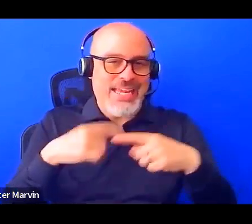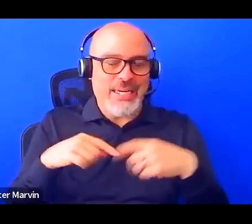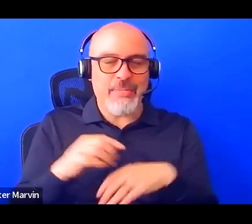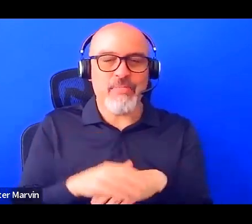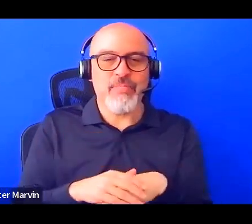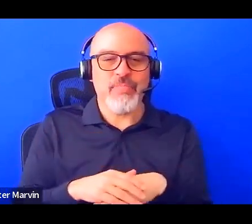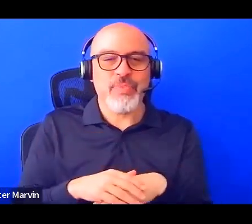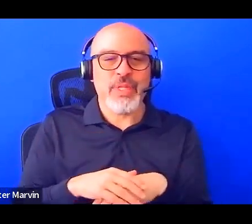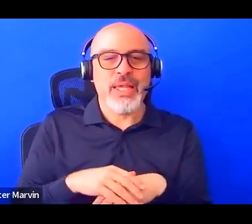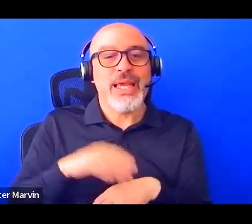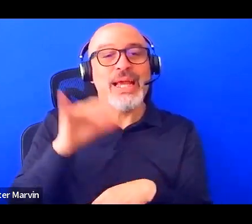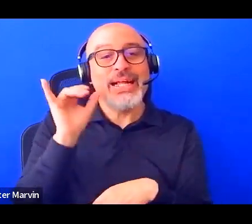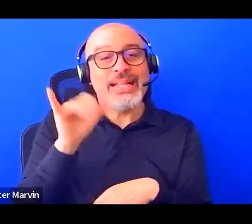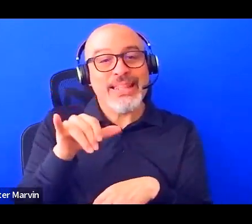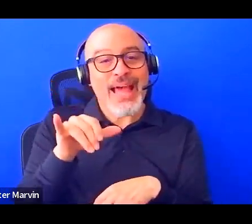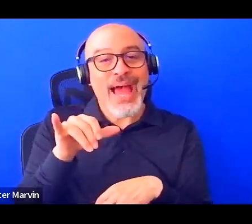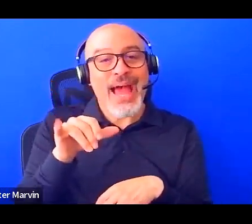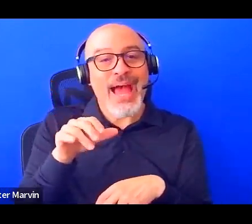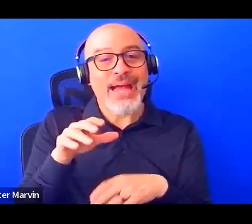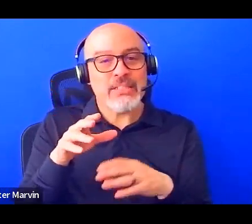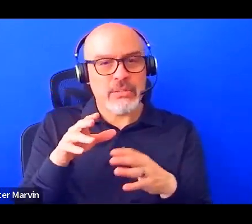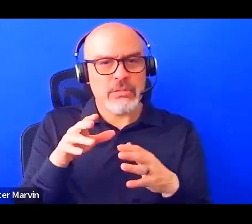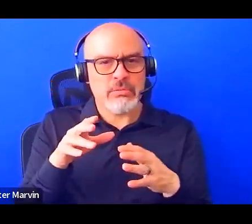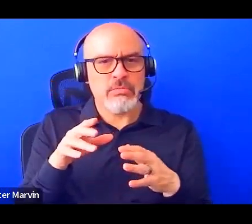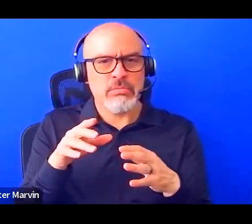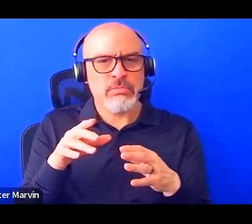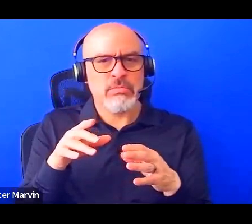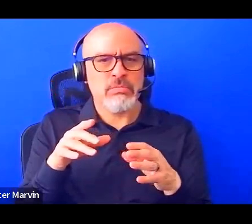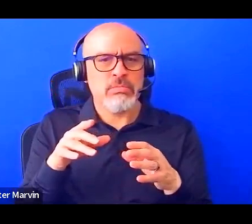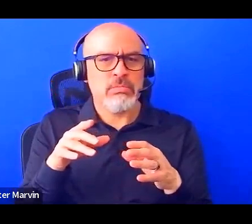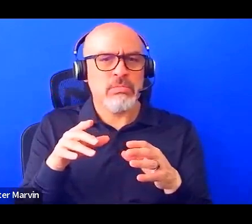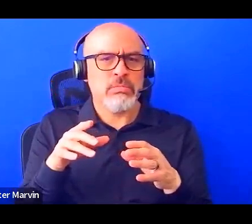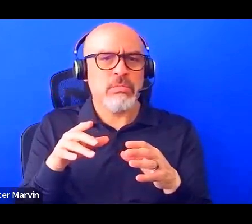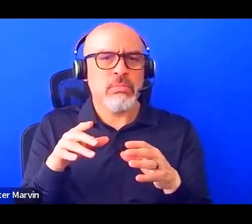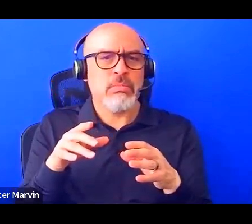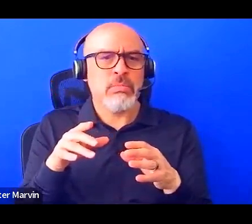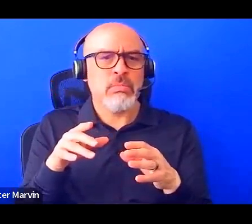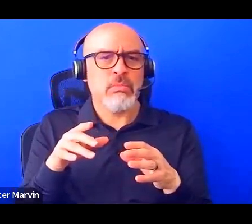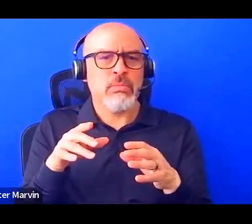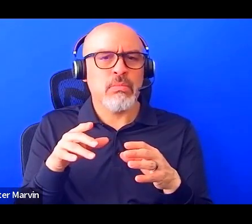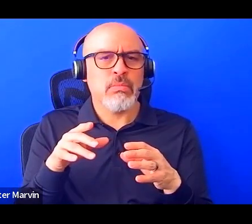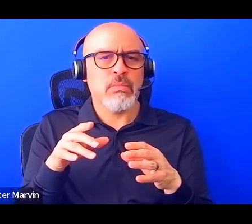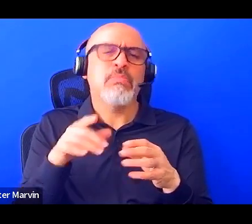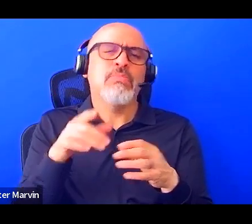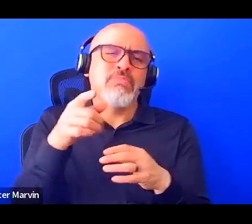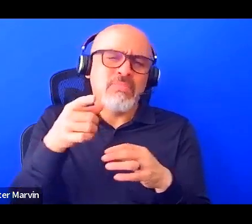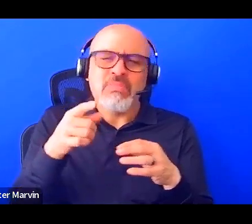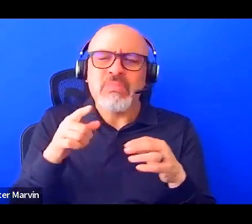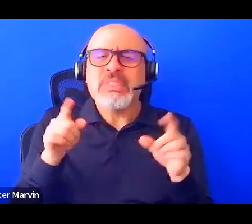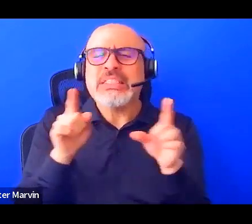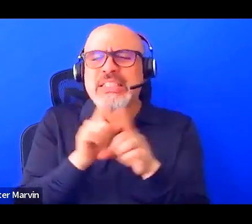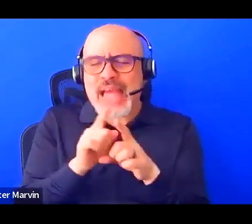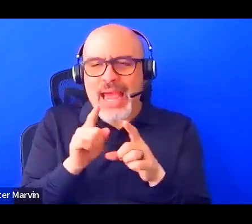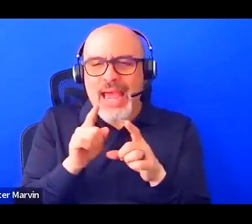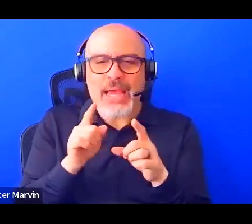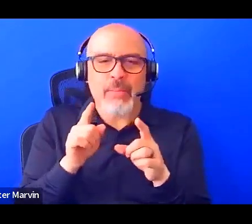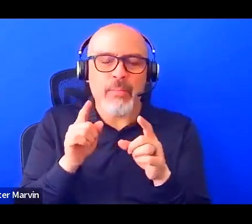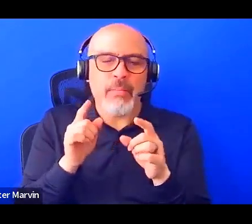be probably consistent with, George, sorry. that would probably be inconsistent